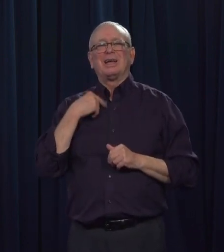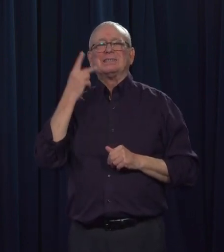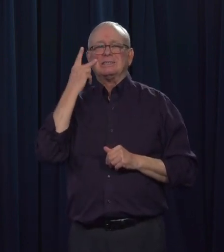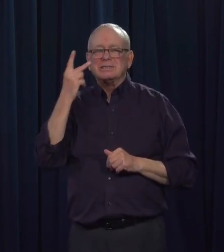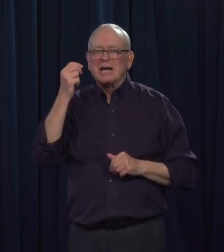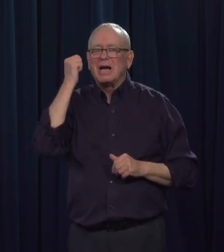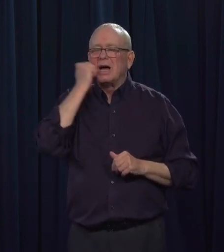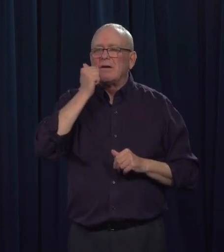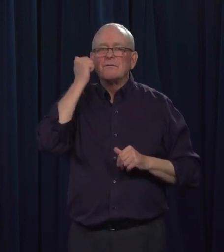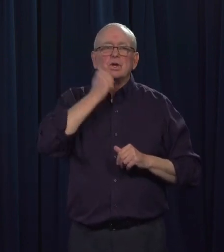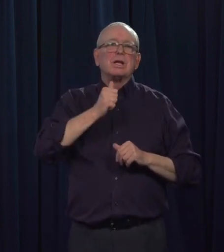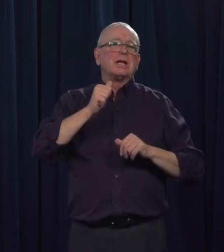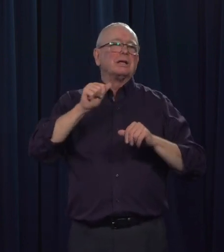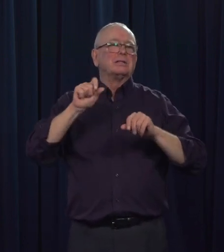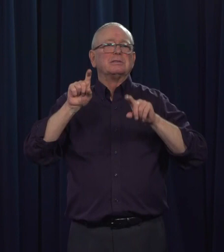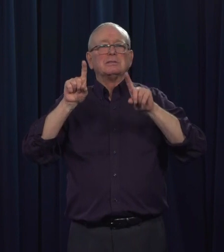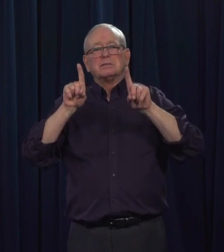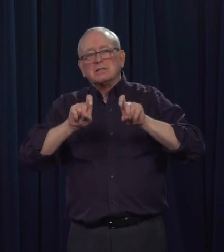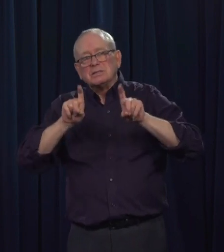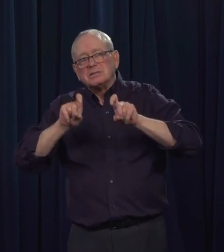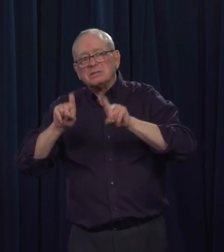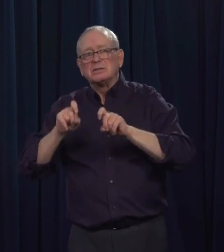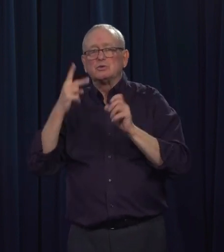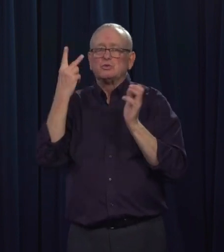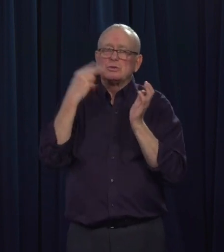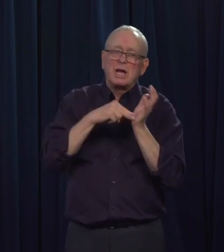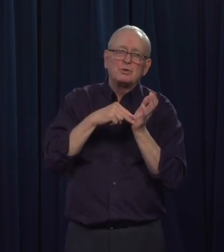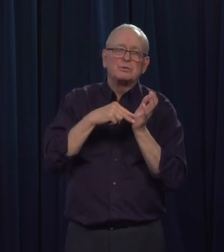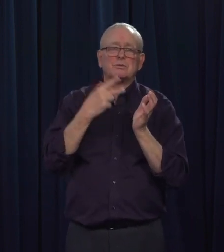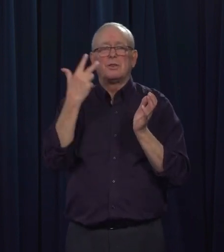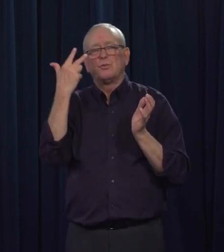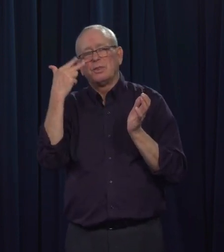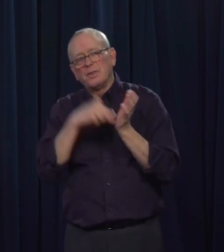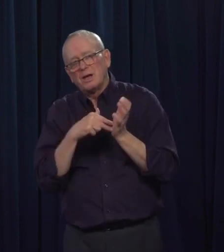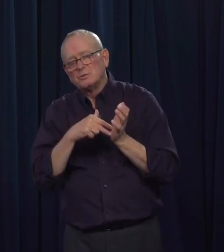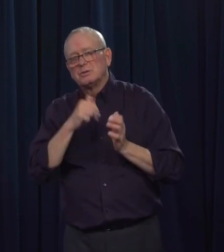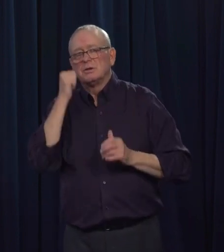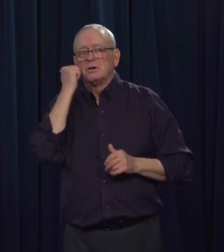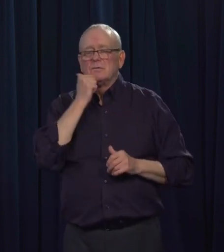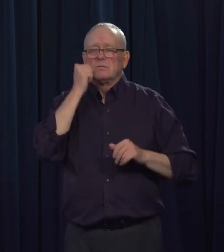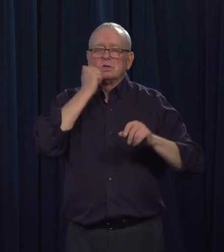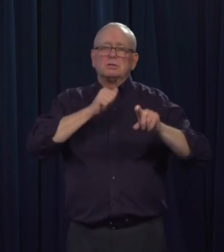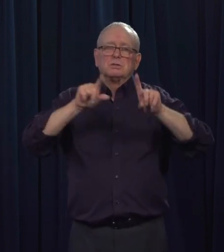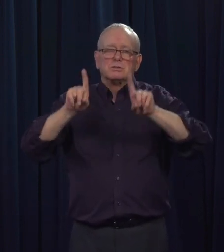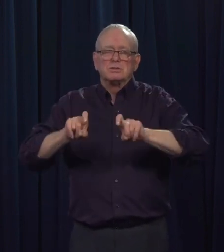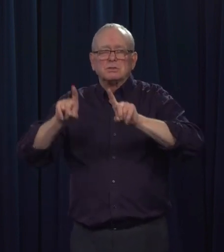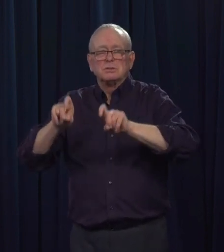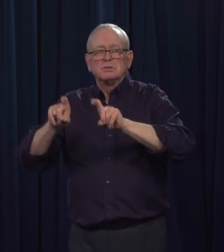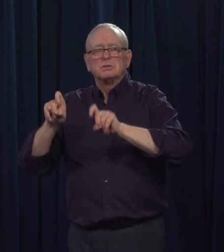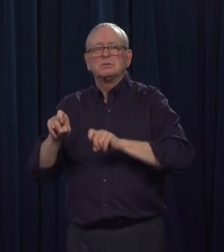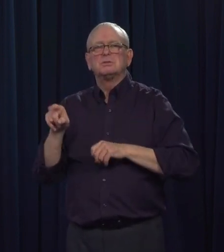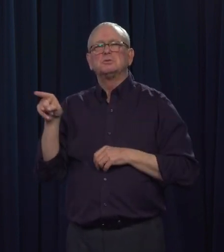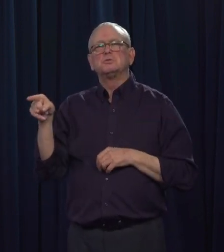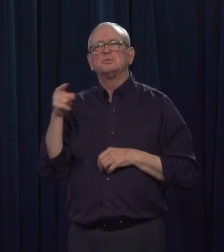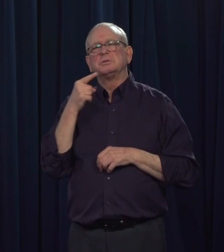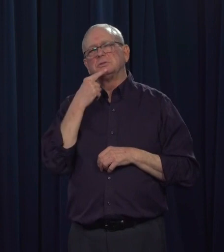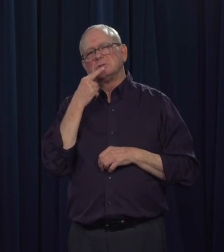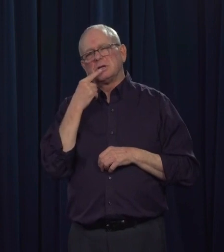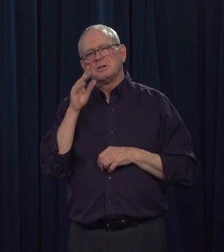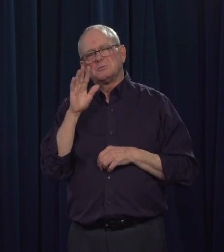COVID-19. And you've talked about how the capacity is more around 2,000. So will the changes today result in fewer daily